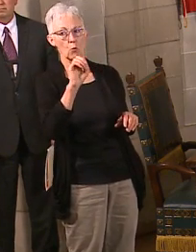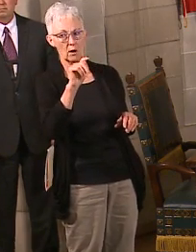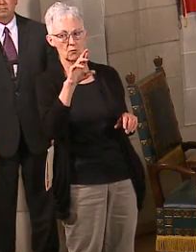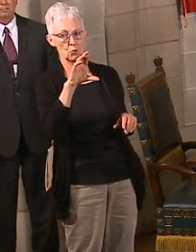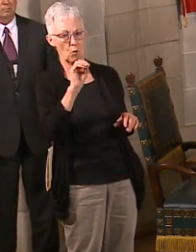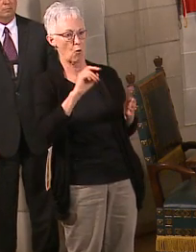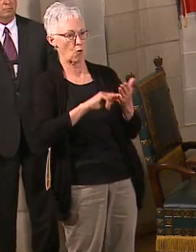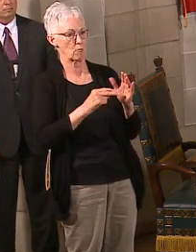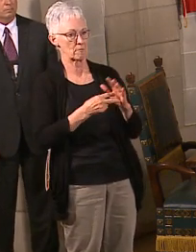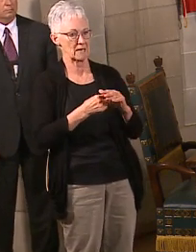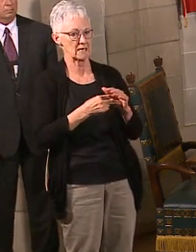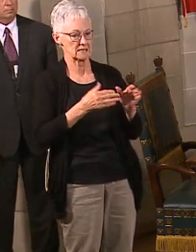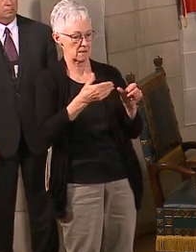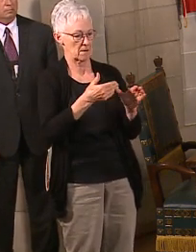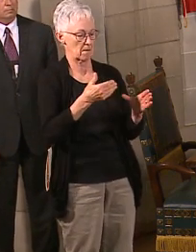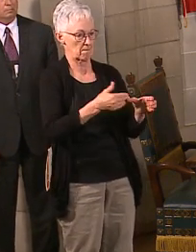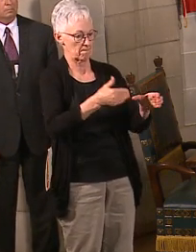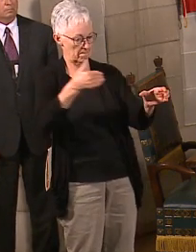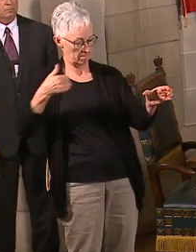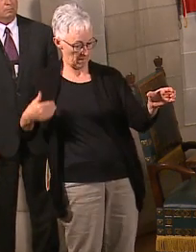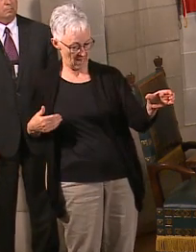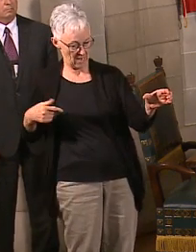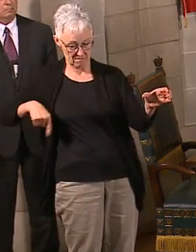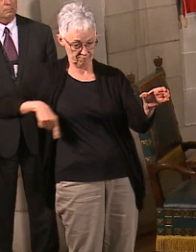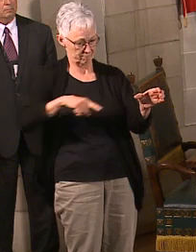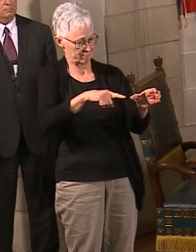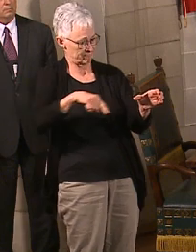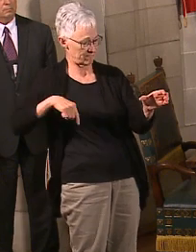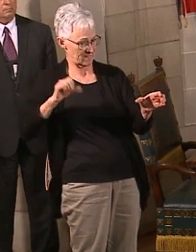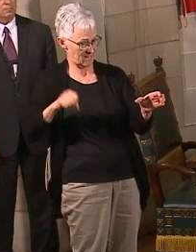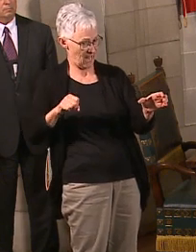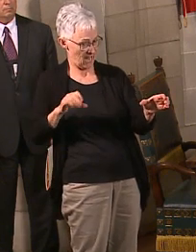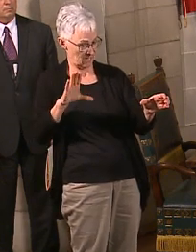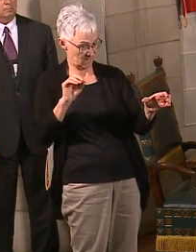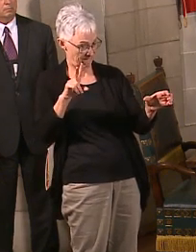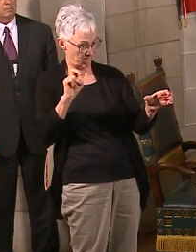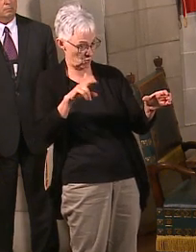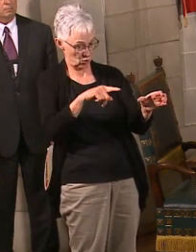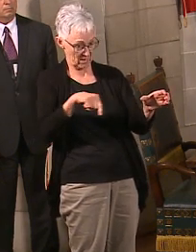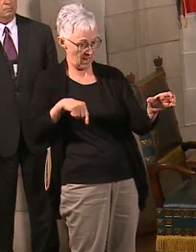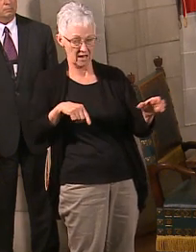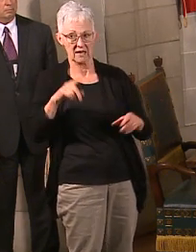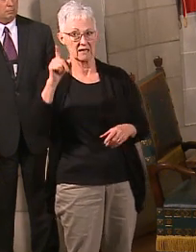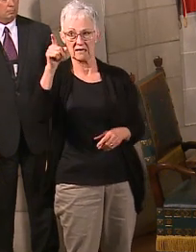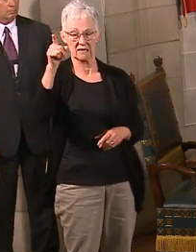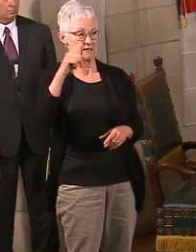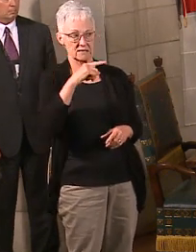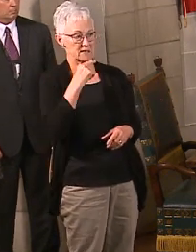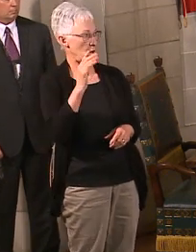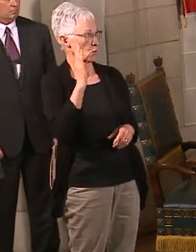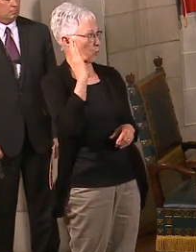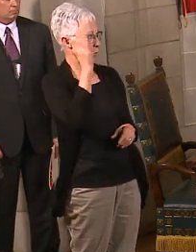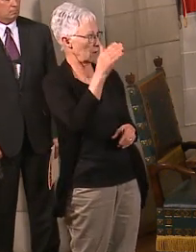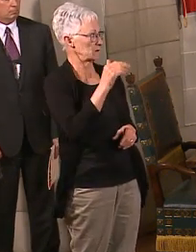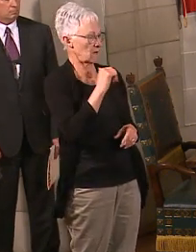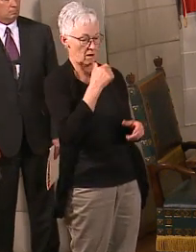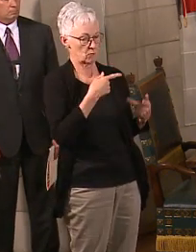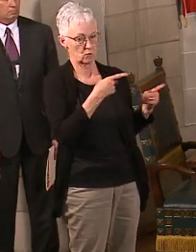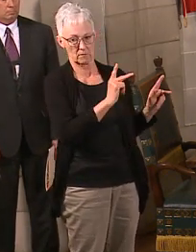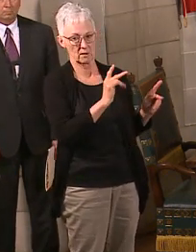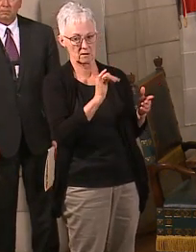the answer is no, they didn't say there was any problem with that. They just said they weren't going to honor that as part of our 1115 waiver, and so that has been removed from our 1115